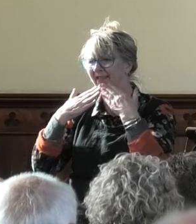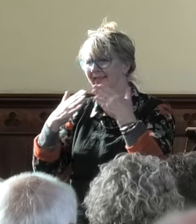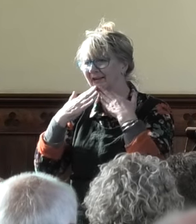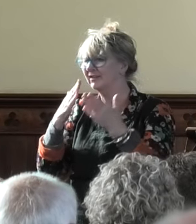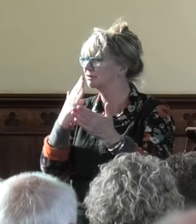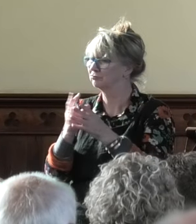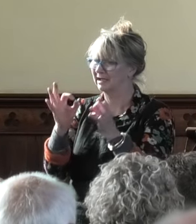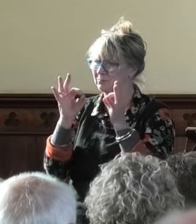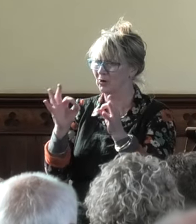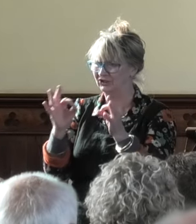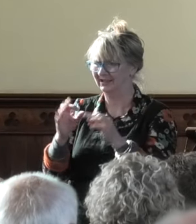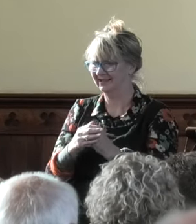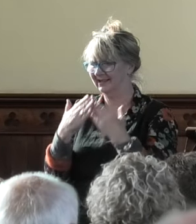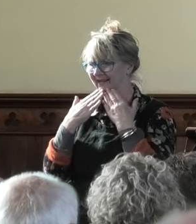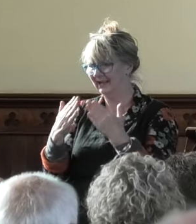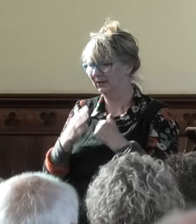really precious.